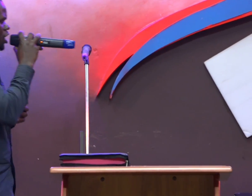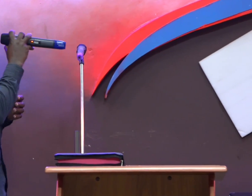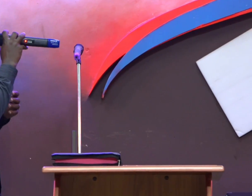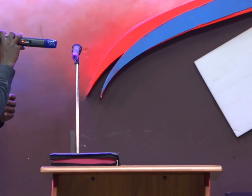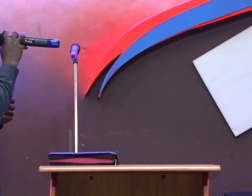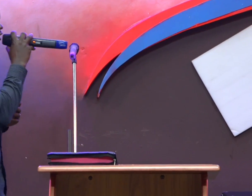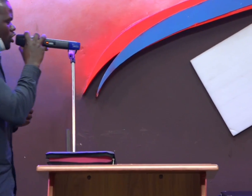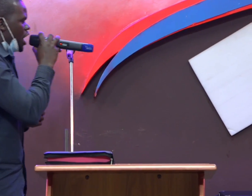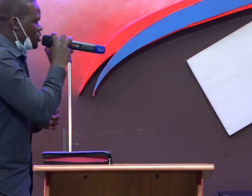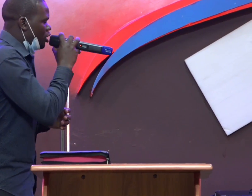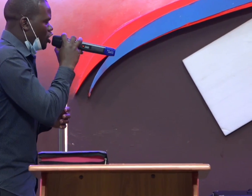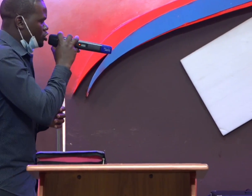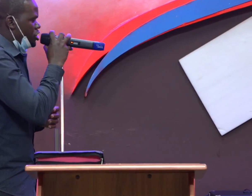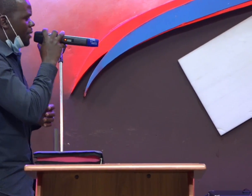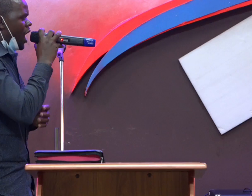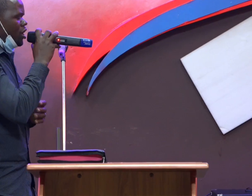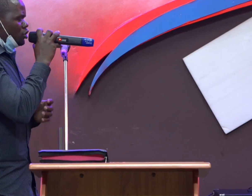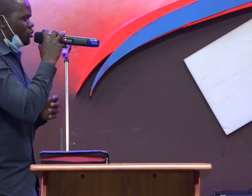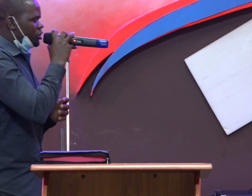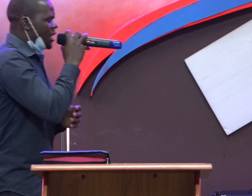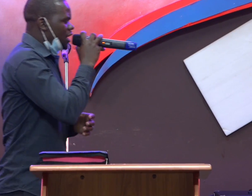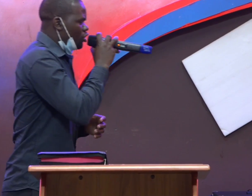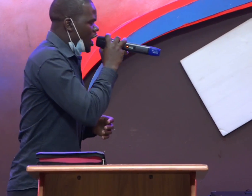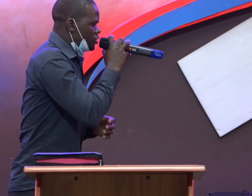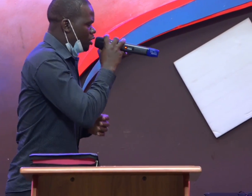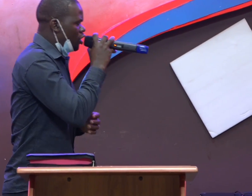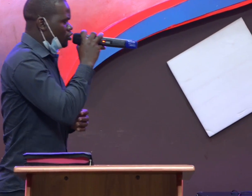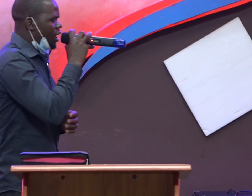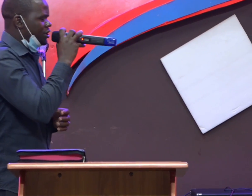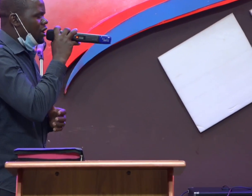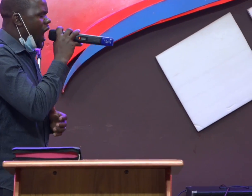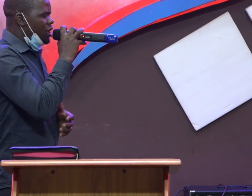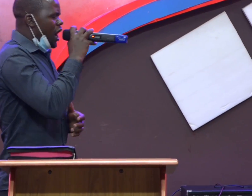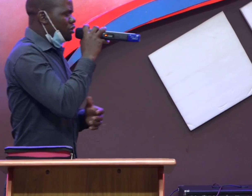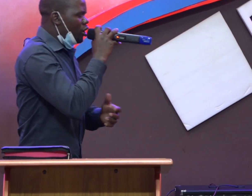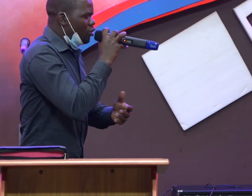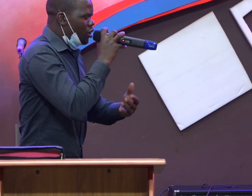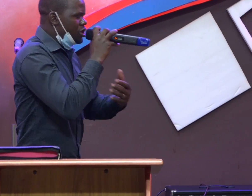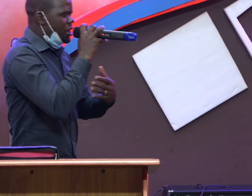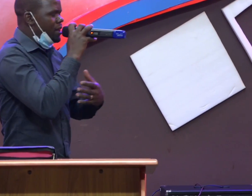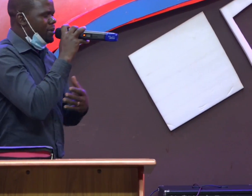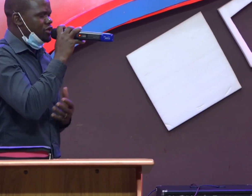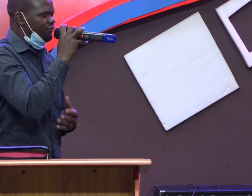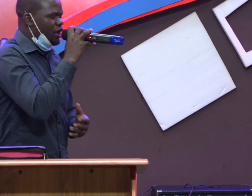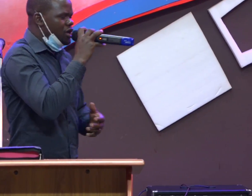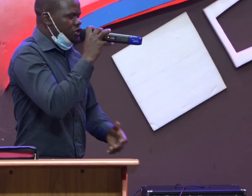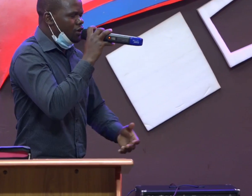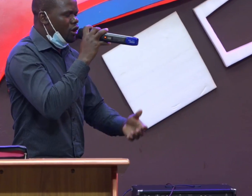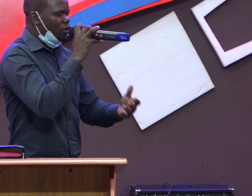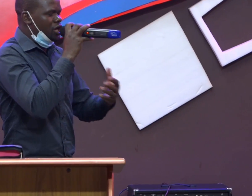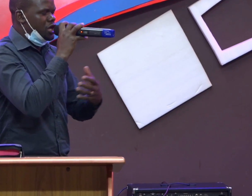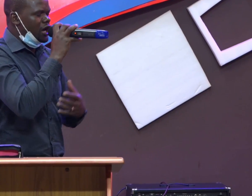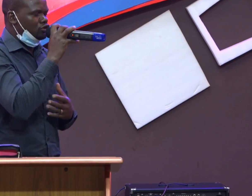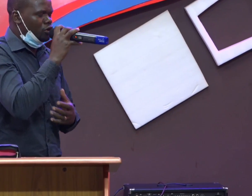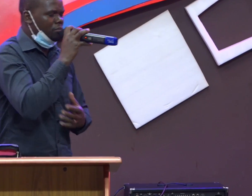mwesigwa, tukuita katonda sobolo tuyamba, tukuita katonda sobolo tuwanirira, asobolo koleze memeza fe,